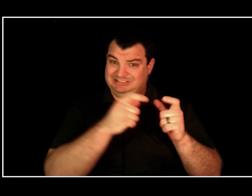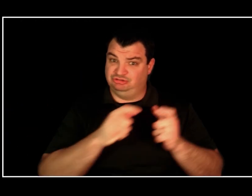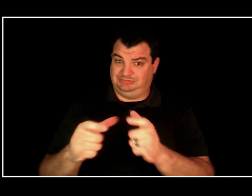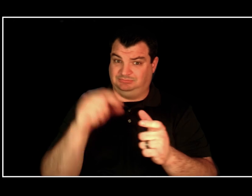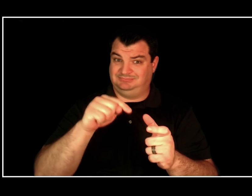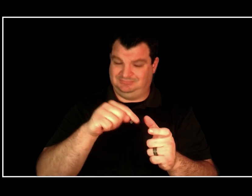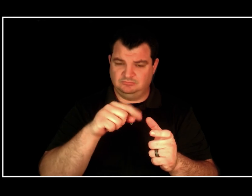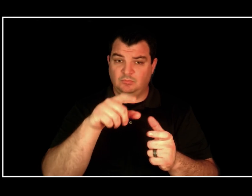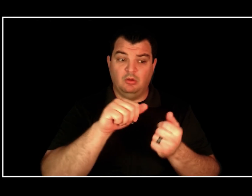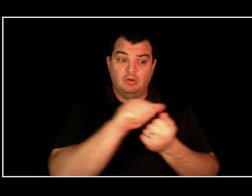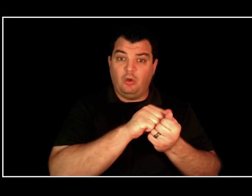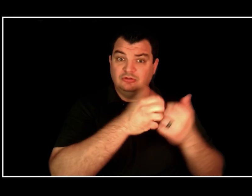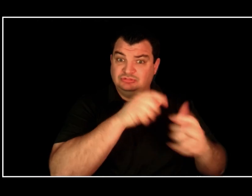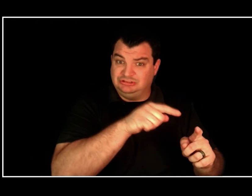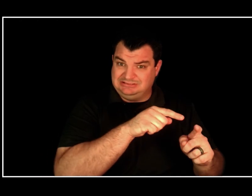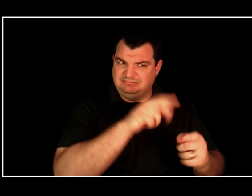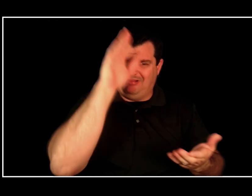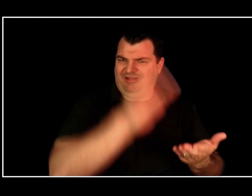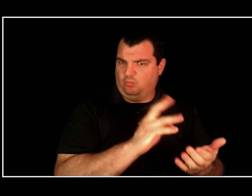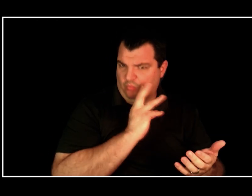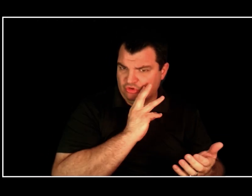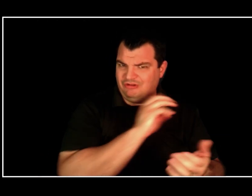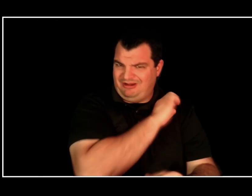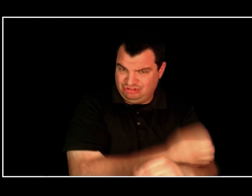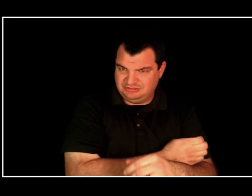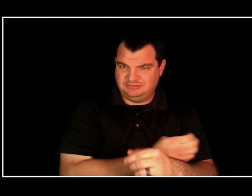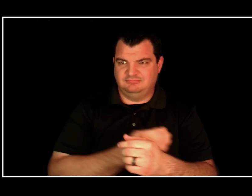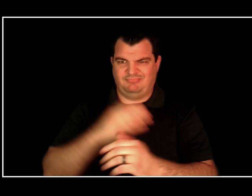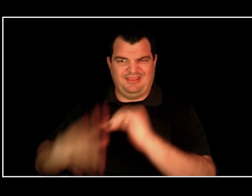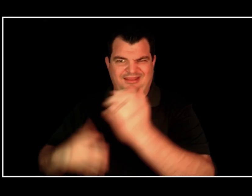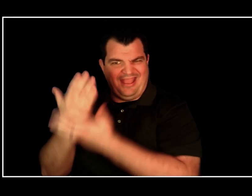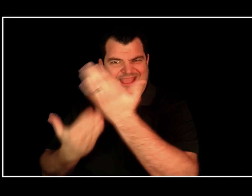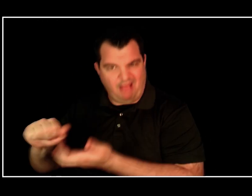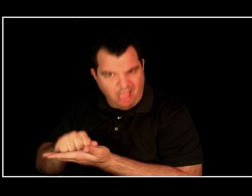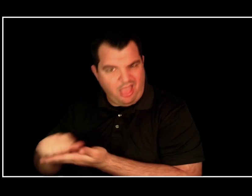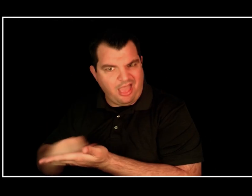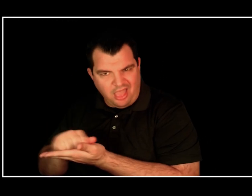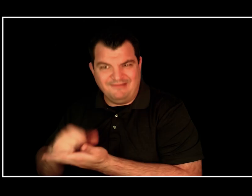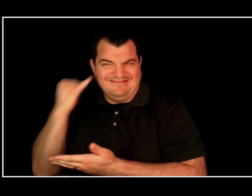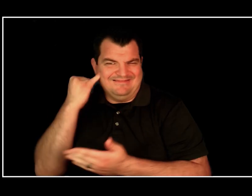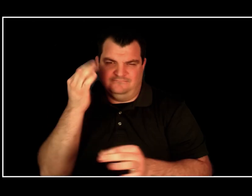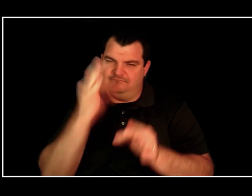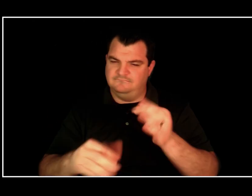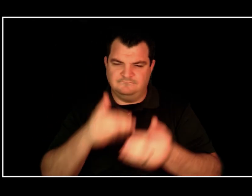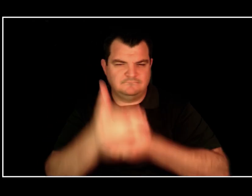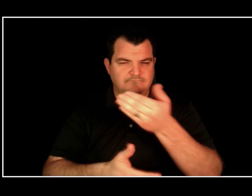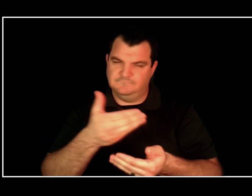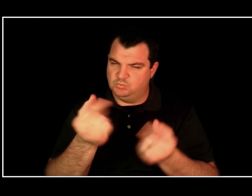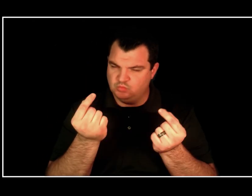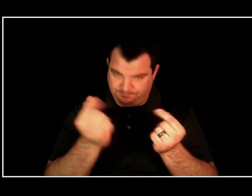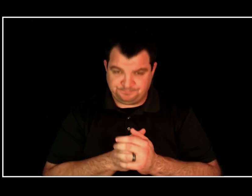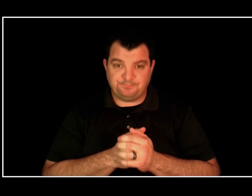Washing dishes. Dishwashers can use less water and energy than washing by hand, especially if you follow a